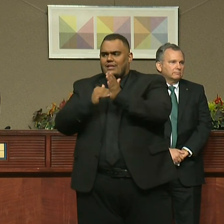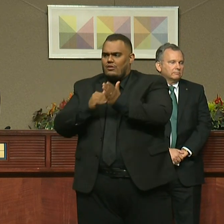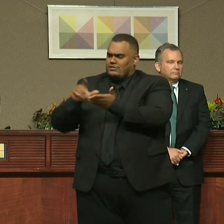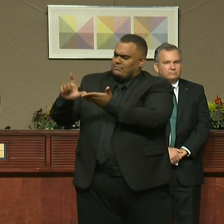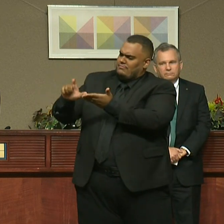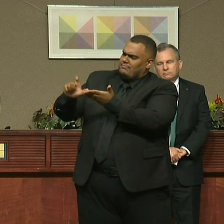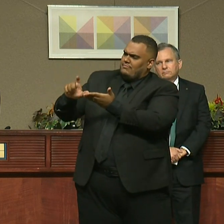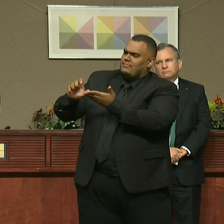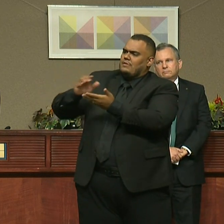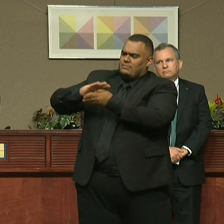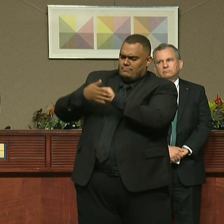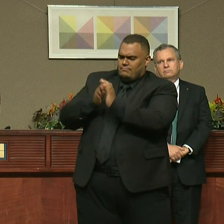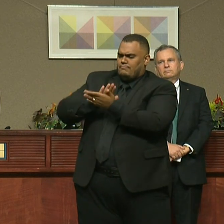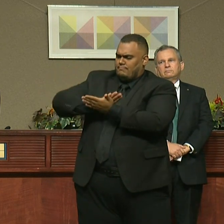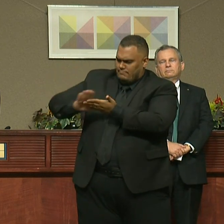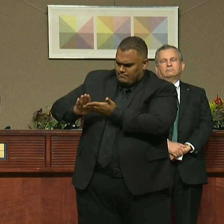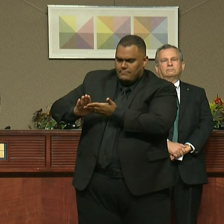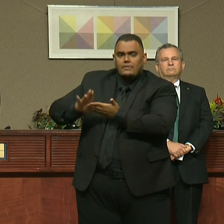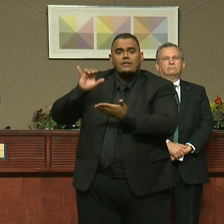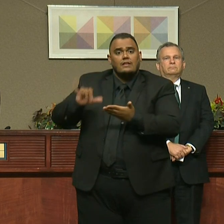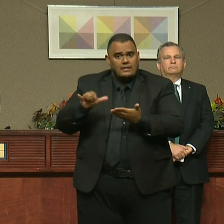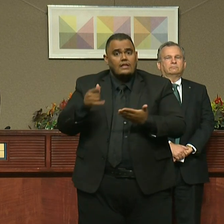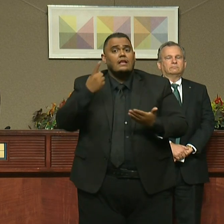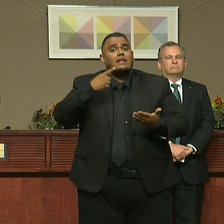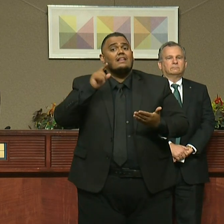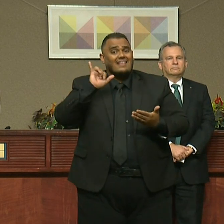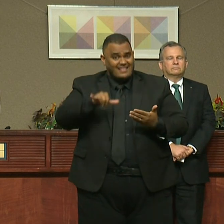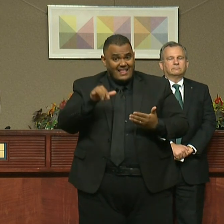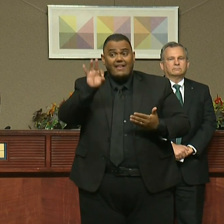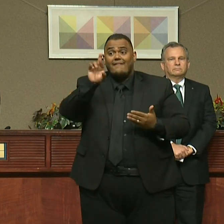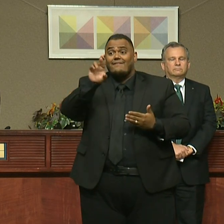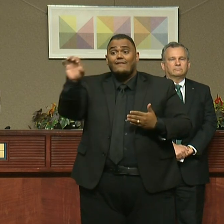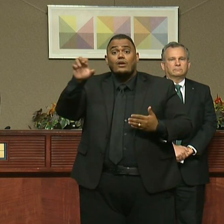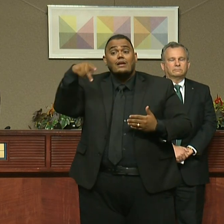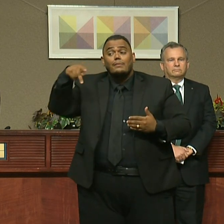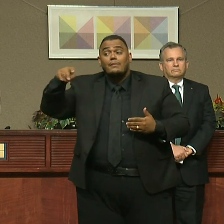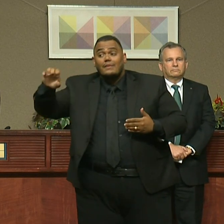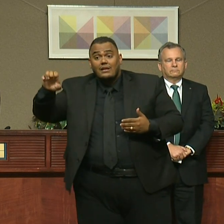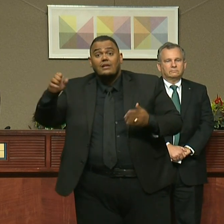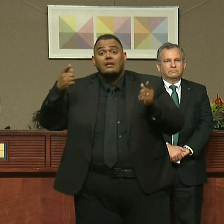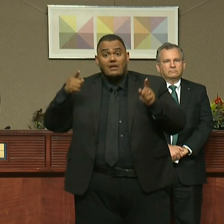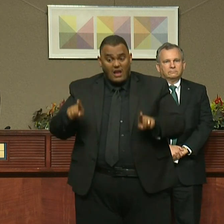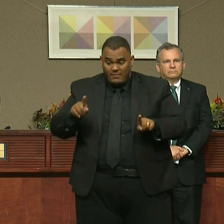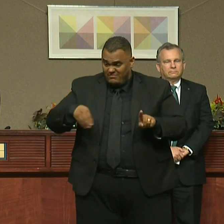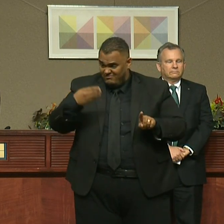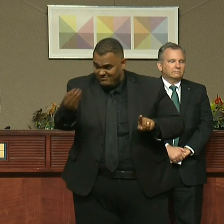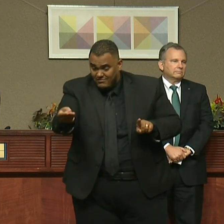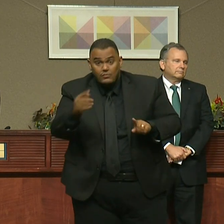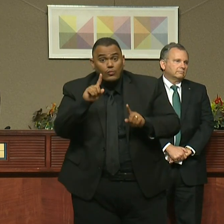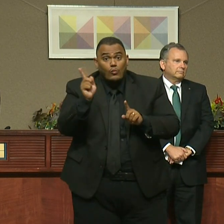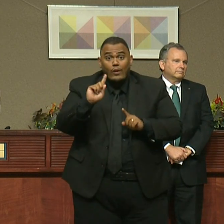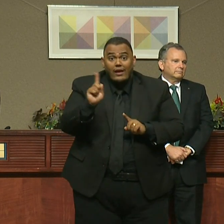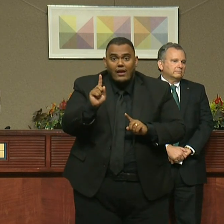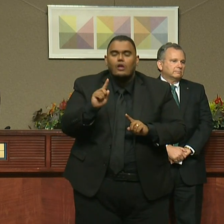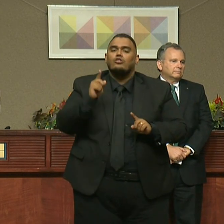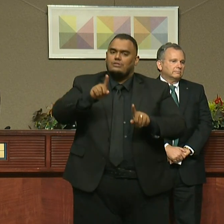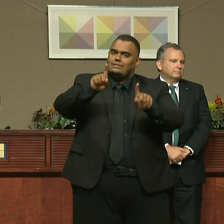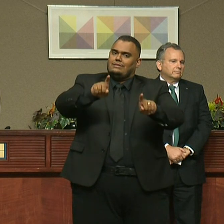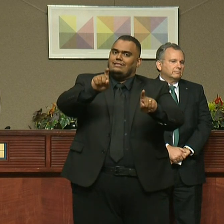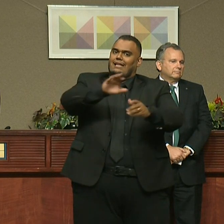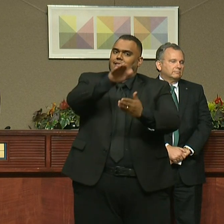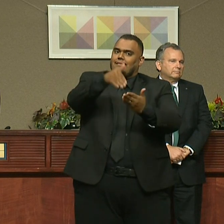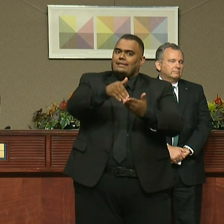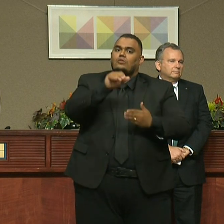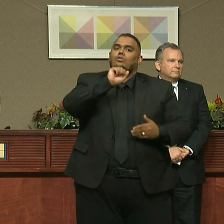when residents visit an Orange County Health Services test site, which is today at Apopka High